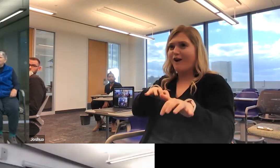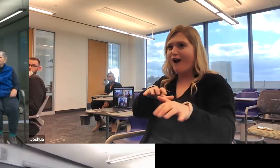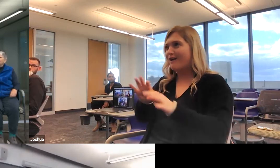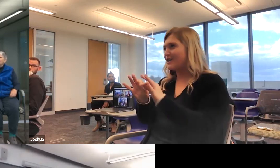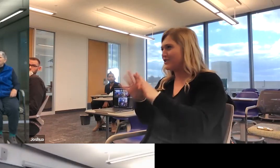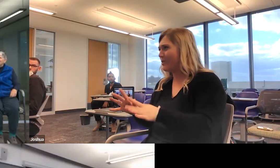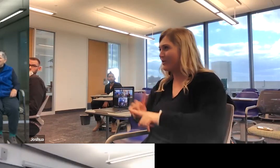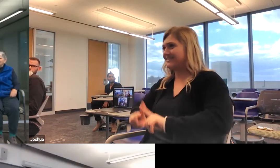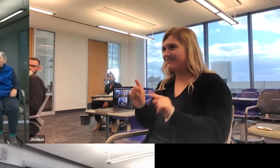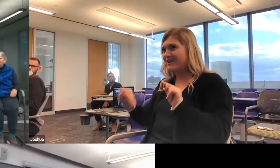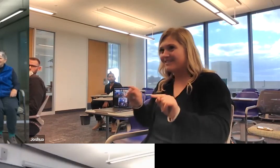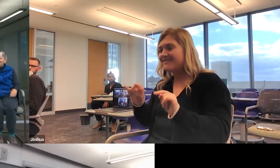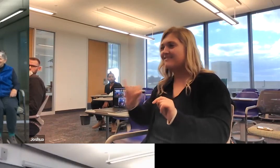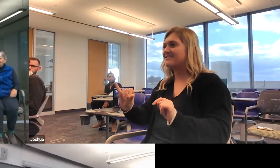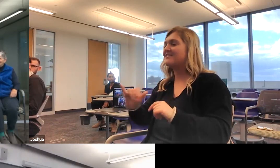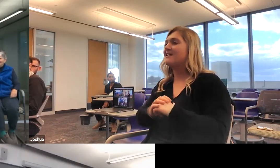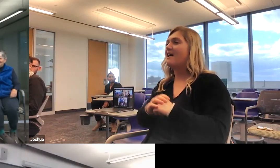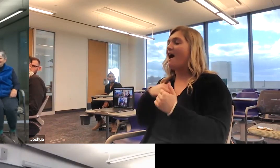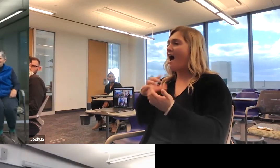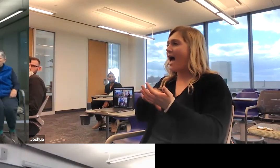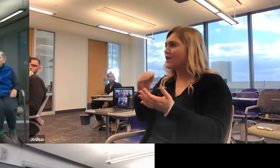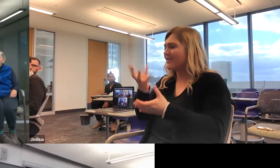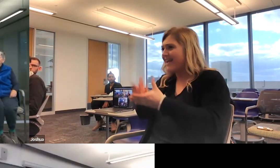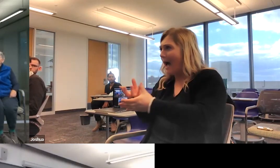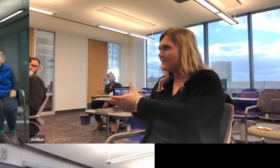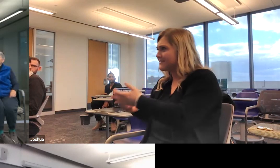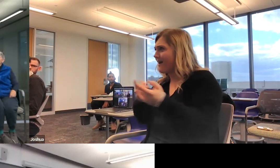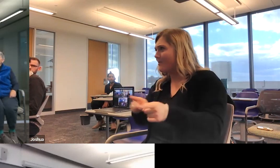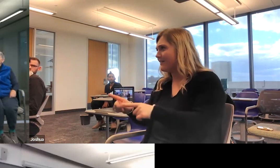and interpreting, and I learned kind of the gaps. And